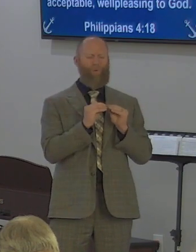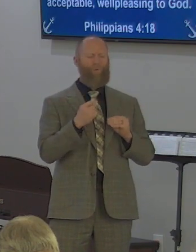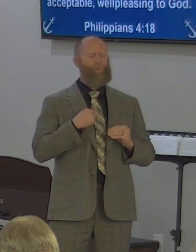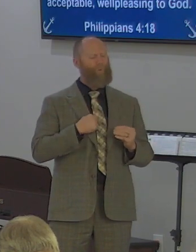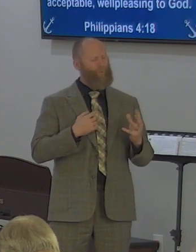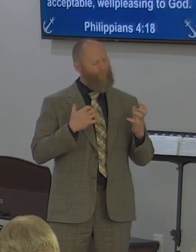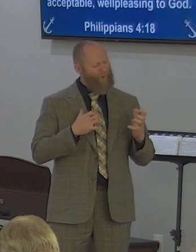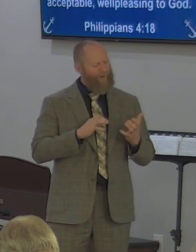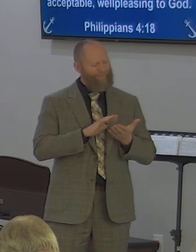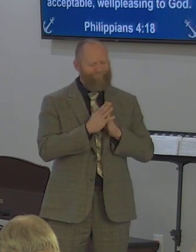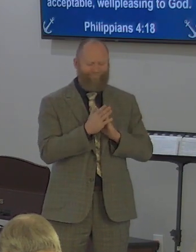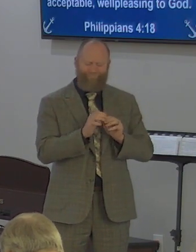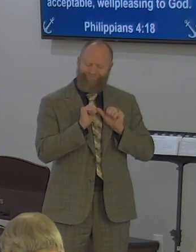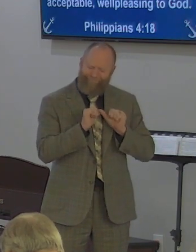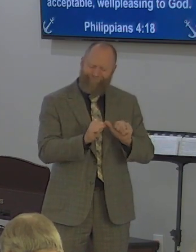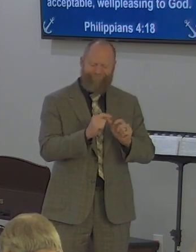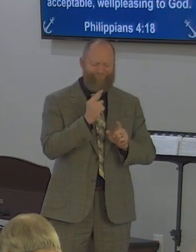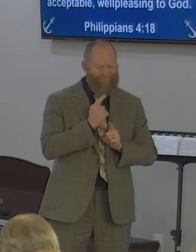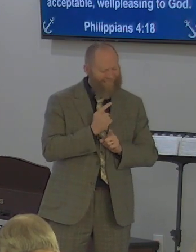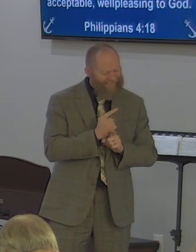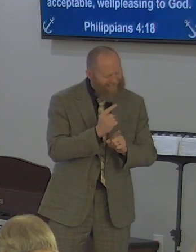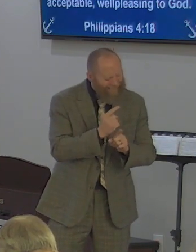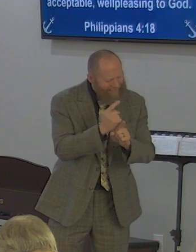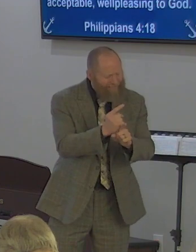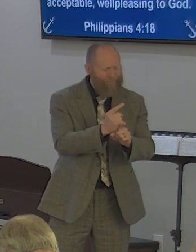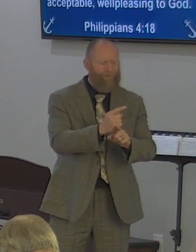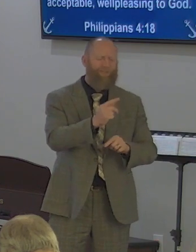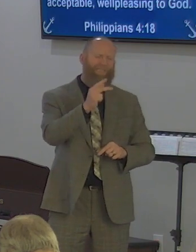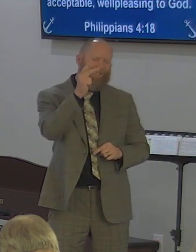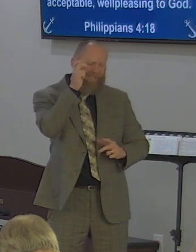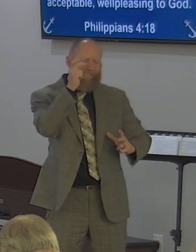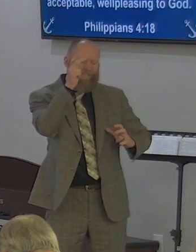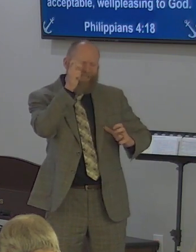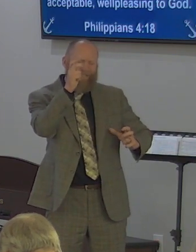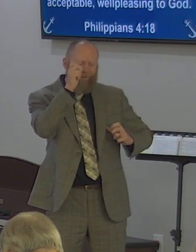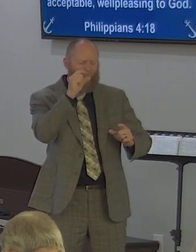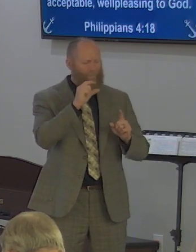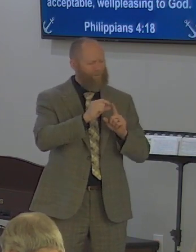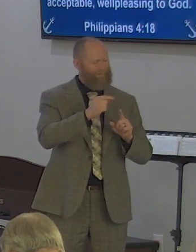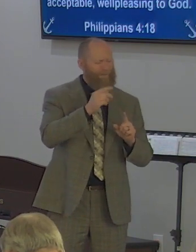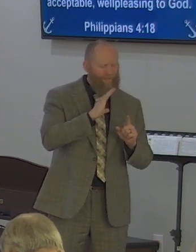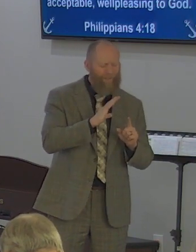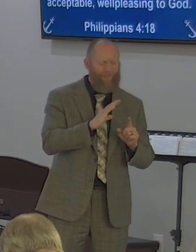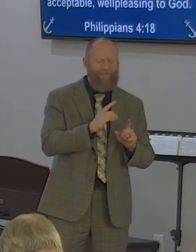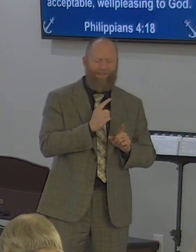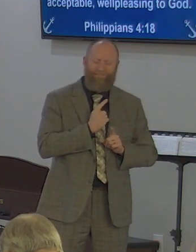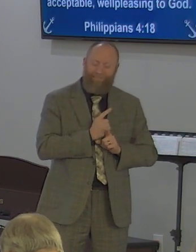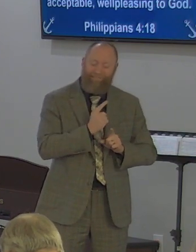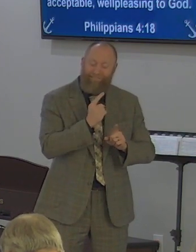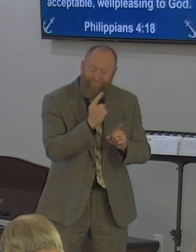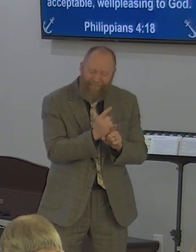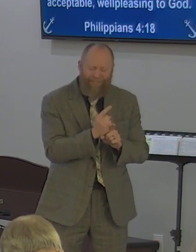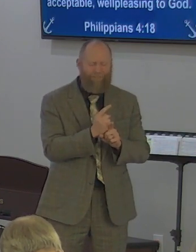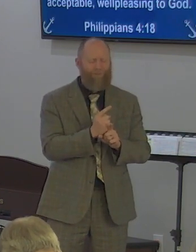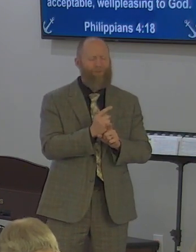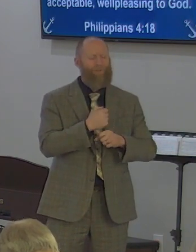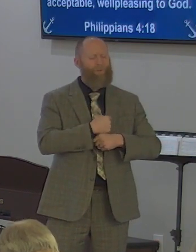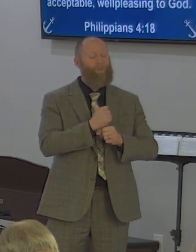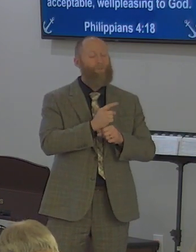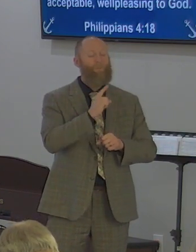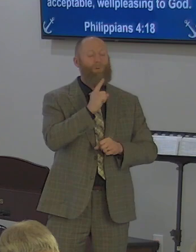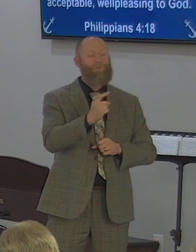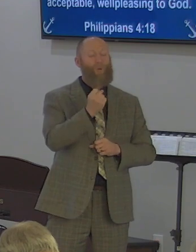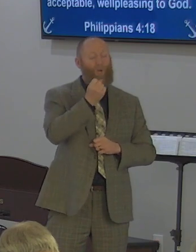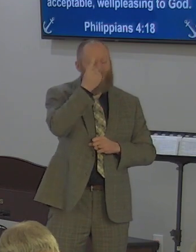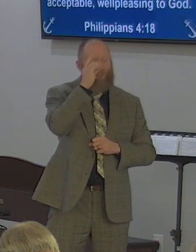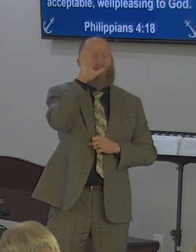We can't do anything tonight but be faithful to hear you, faithful to carefully understand what